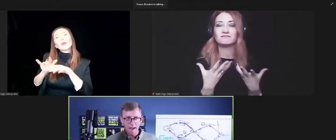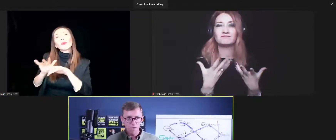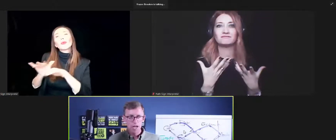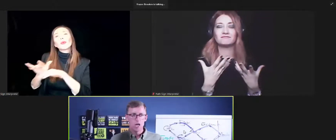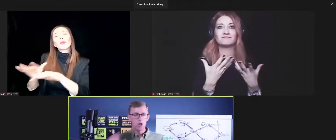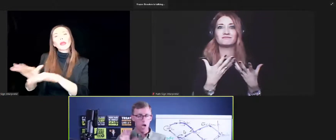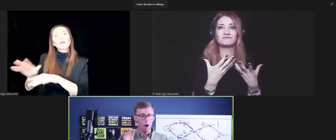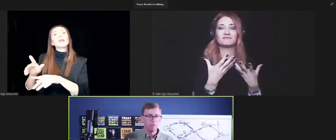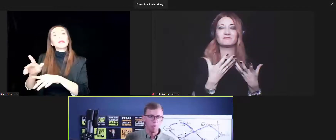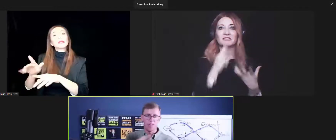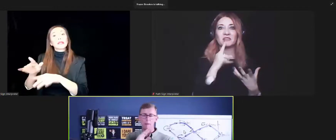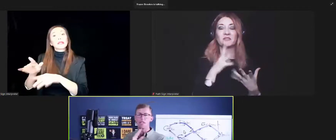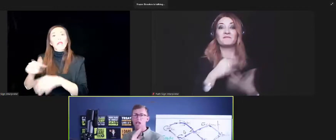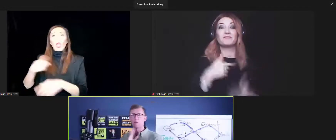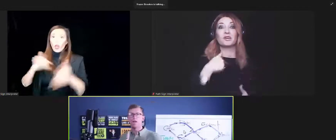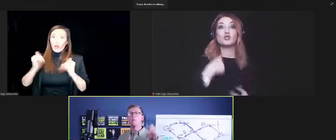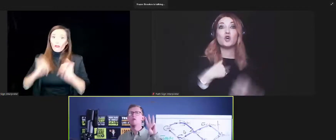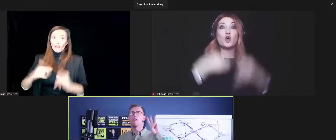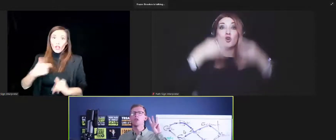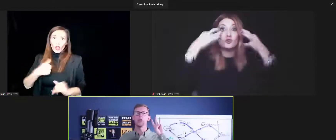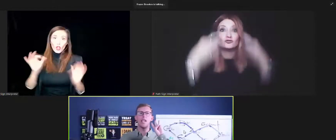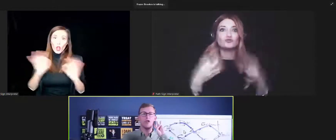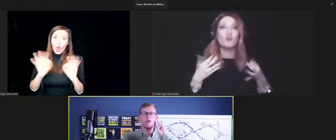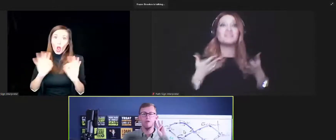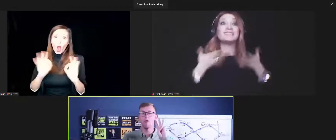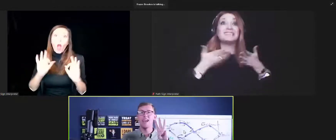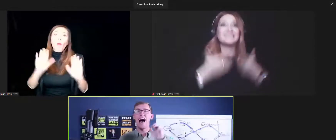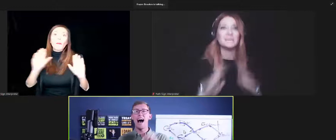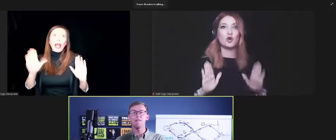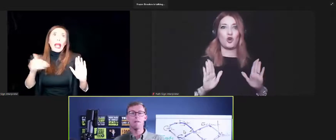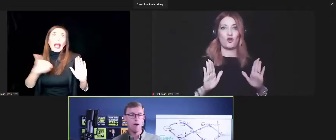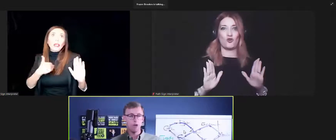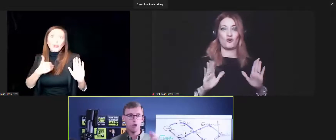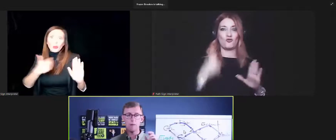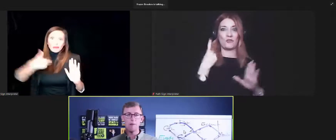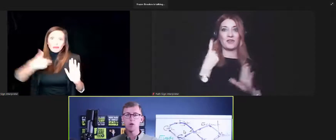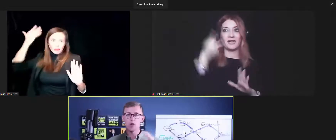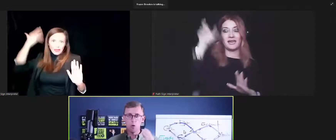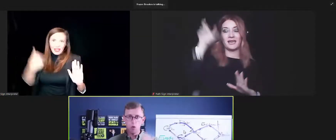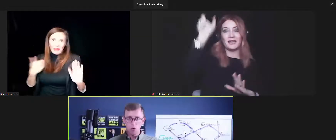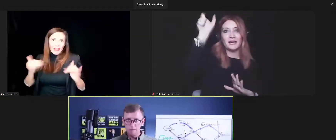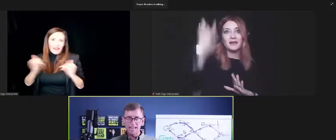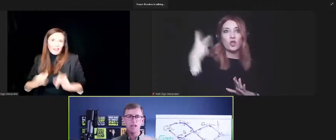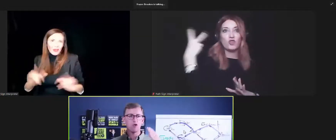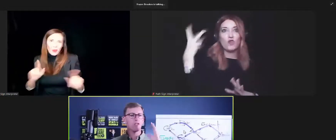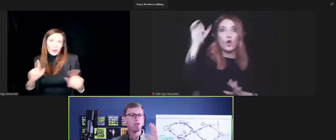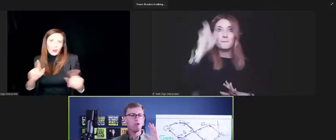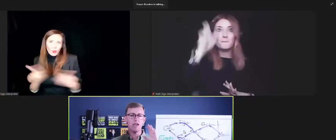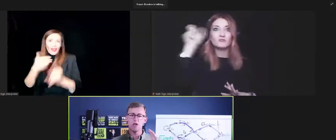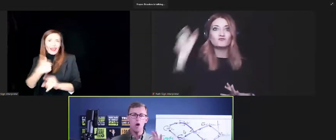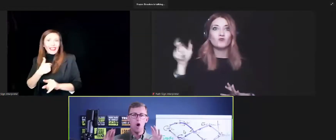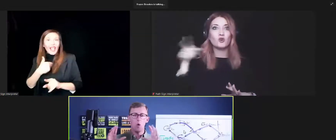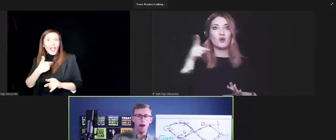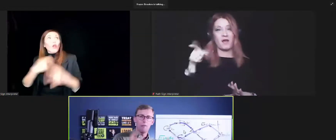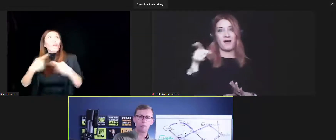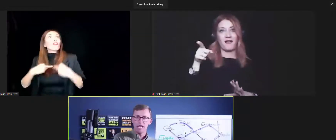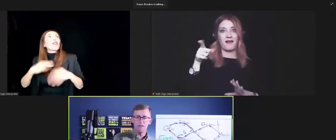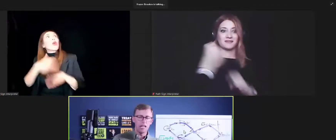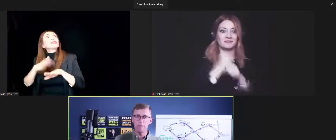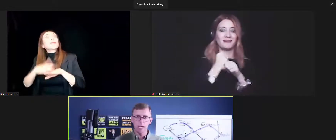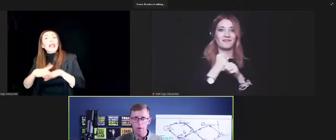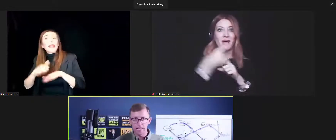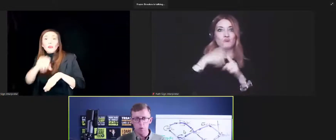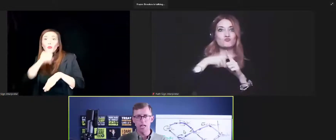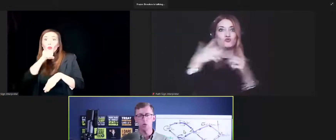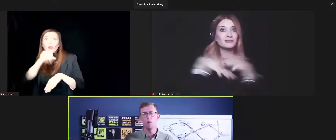right? So with that being said, we're going to move on to section 3, which is going to be about social media strategies and what I believe you need to be